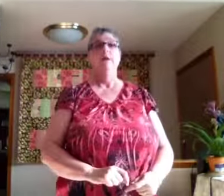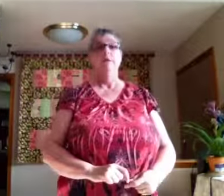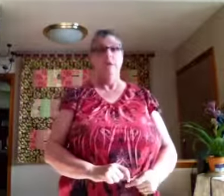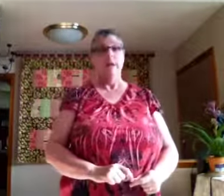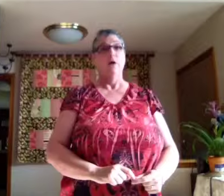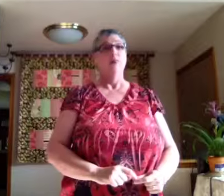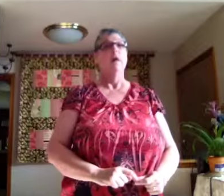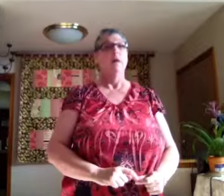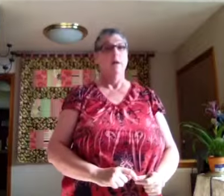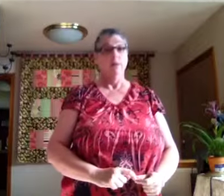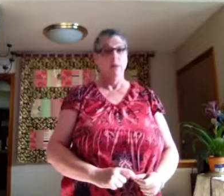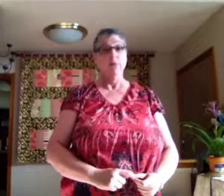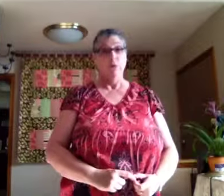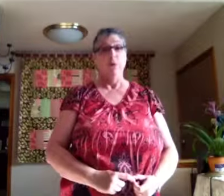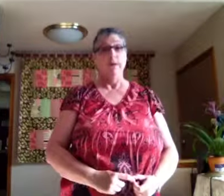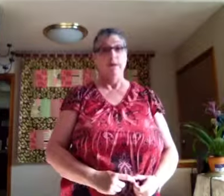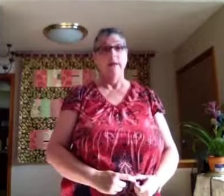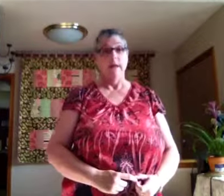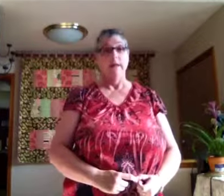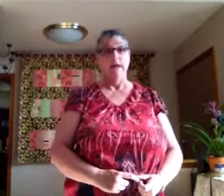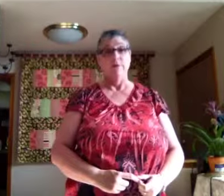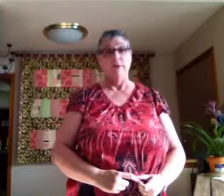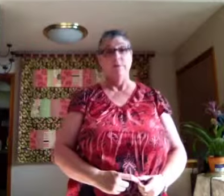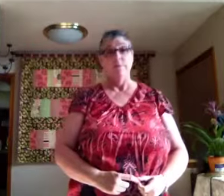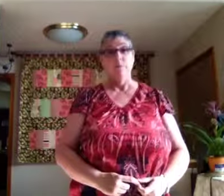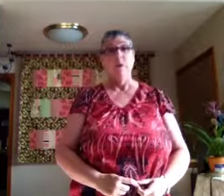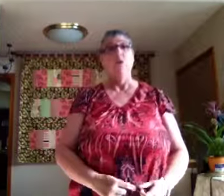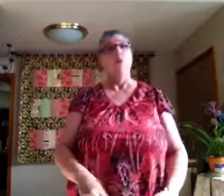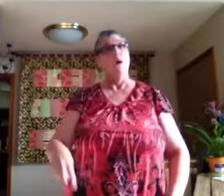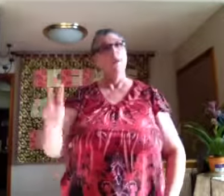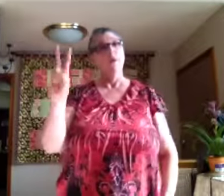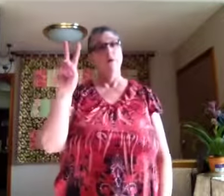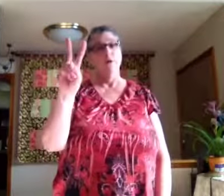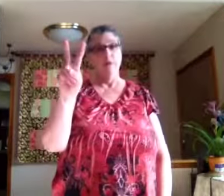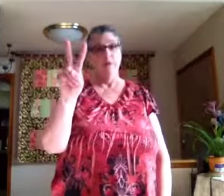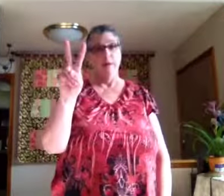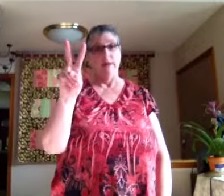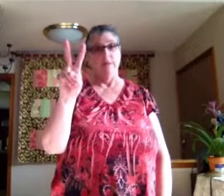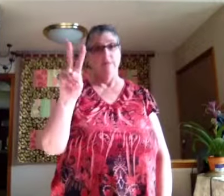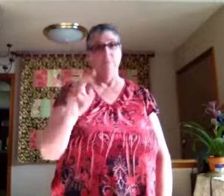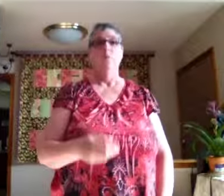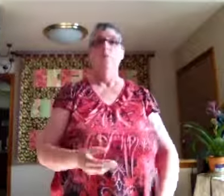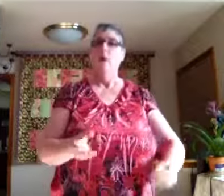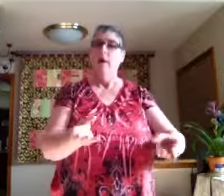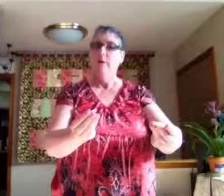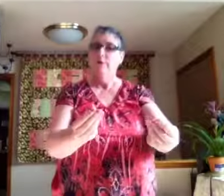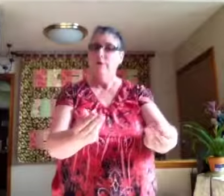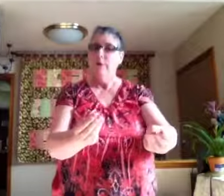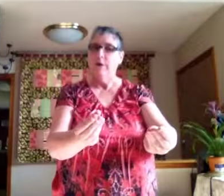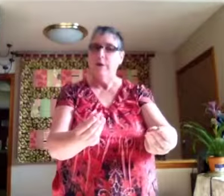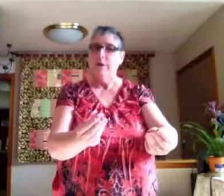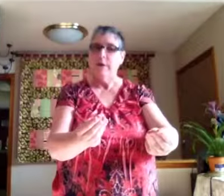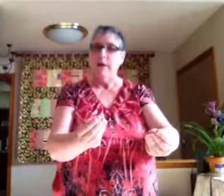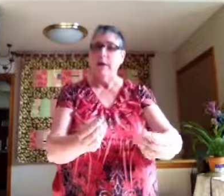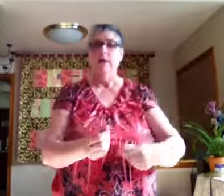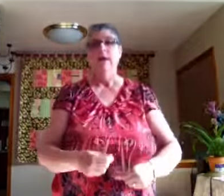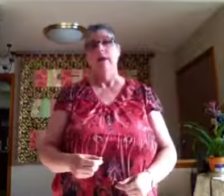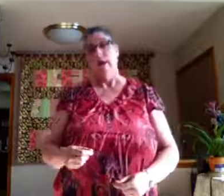to tell this story to King David. Once there were two men. One was very wealthy and